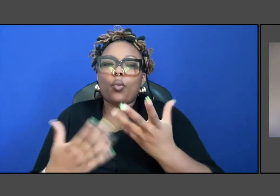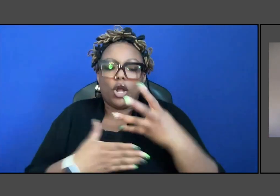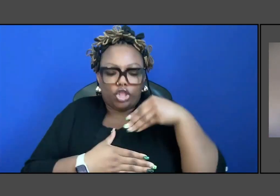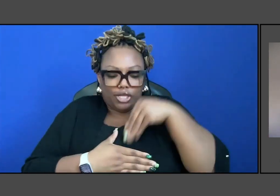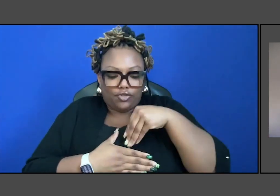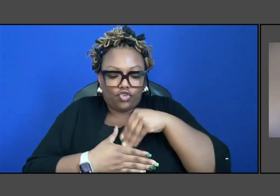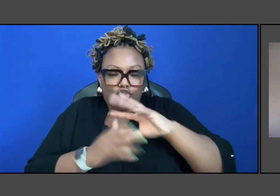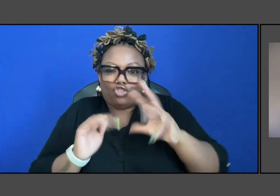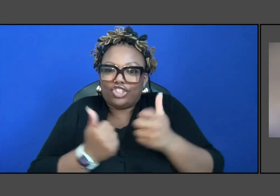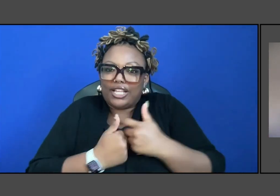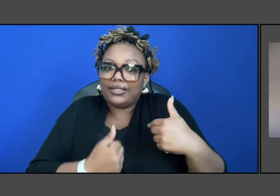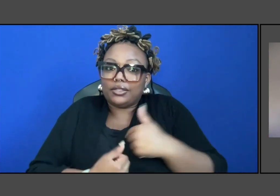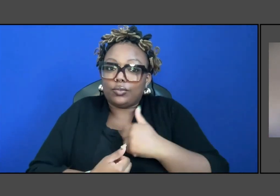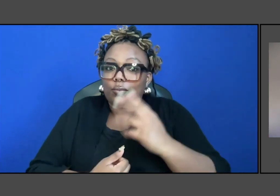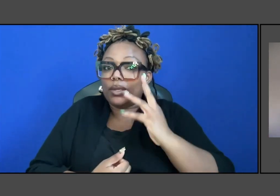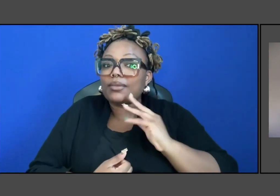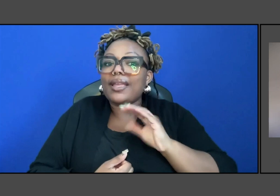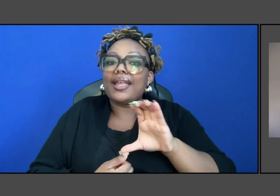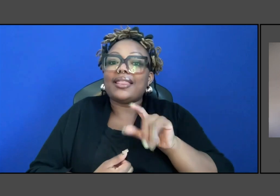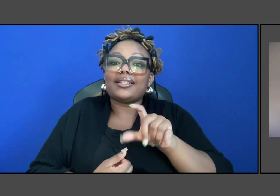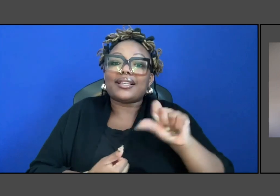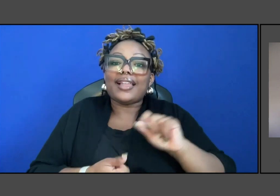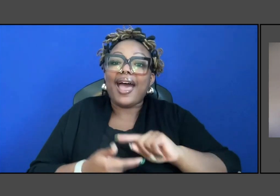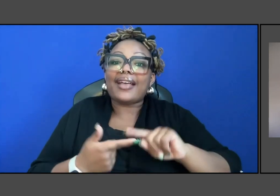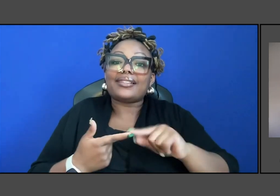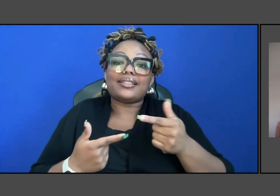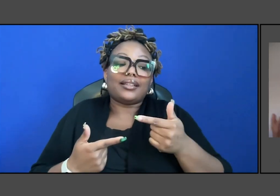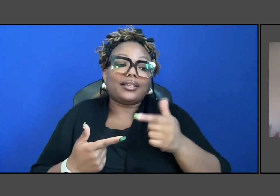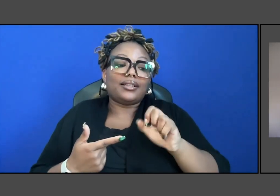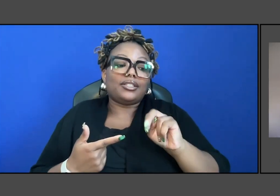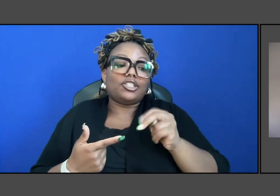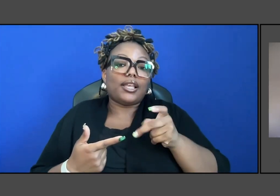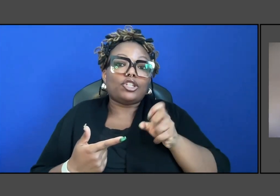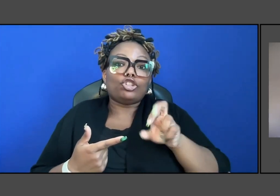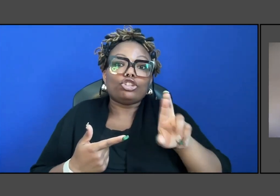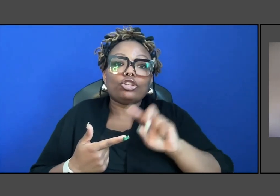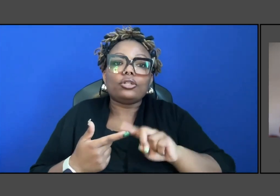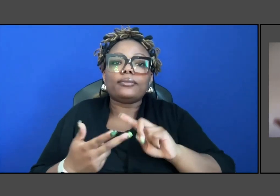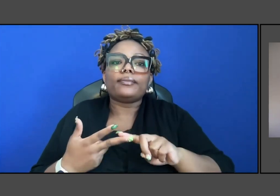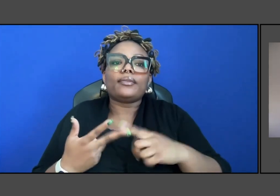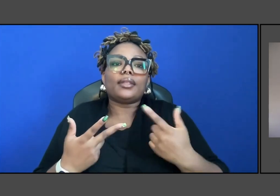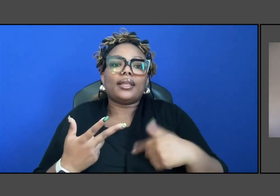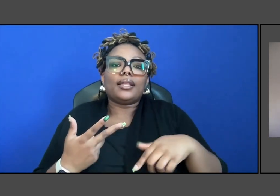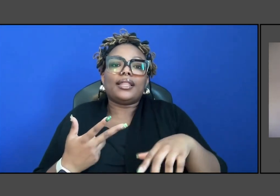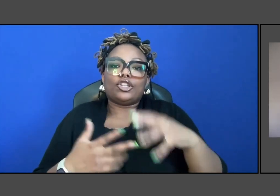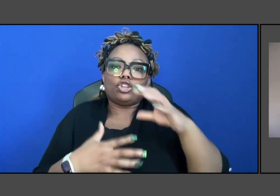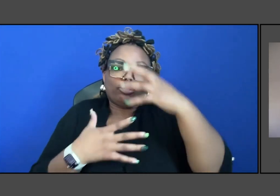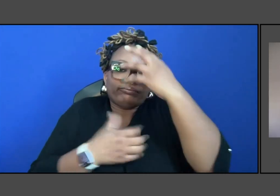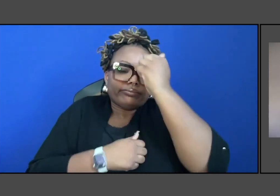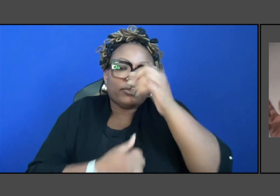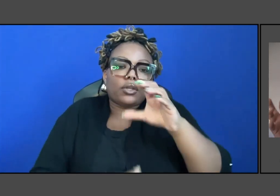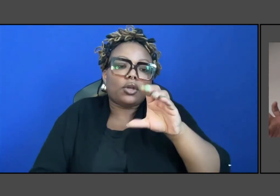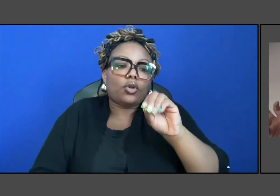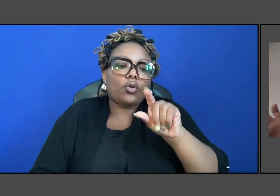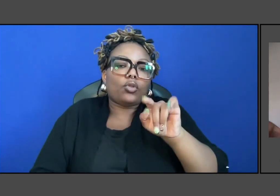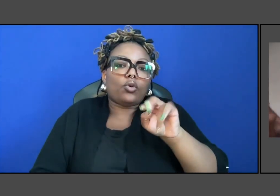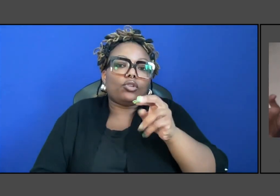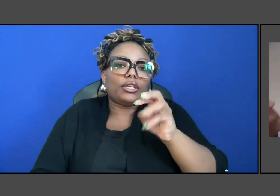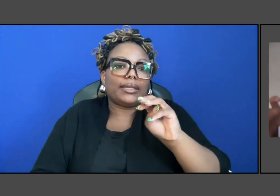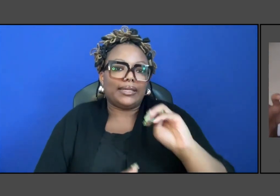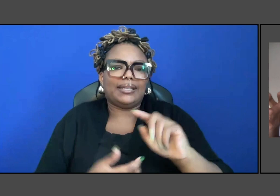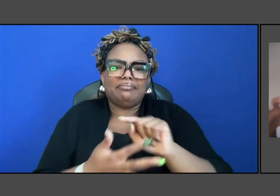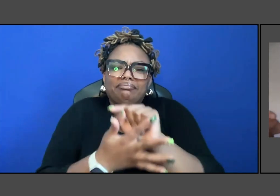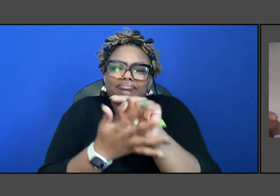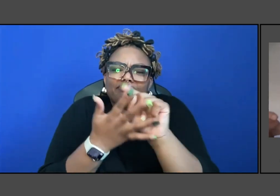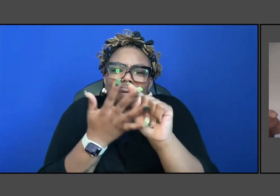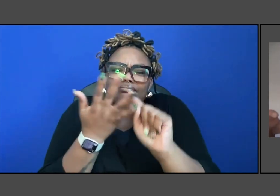there's class, there's gender, there's there's colonialism. I mean, there's just there are so many borders that try to